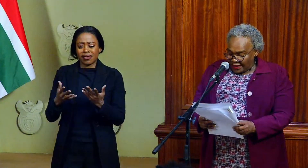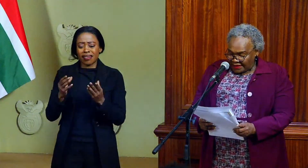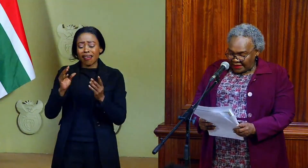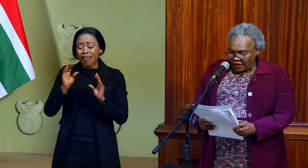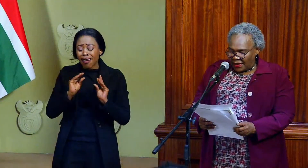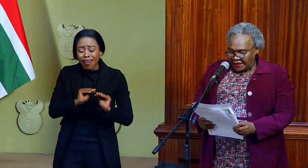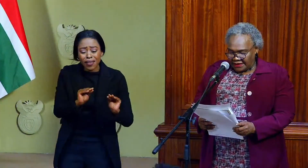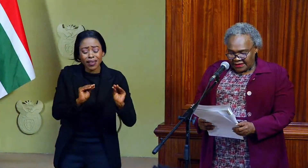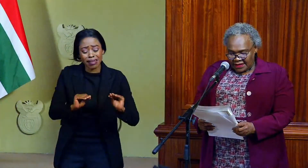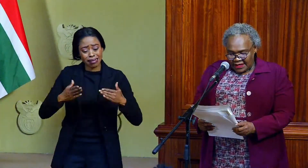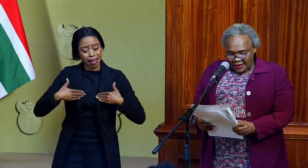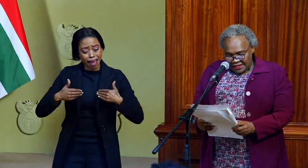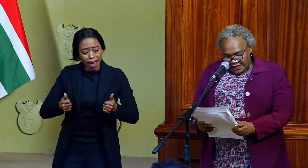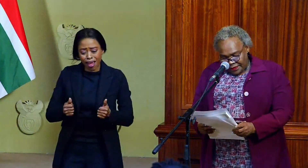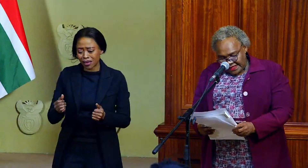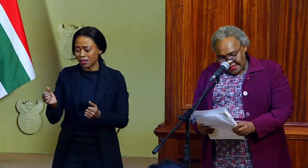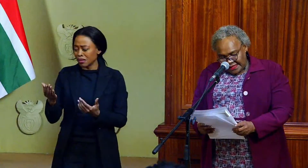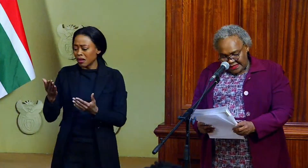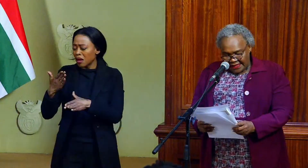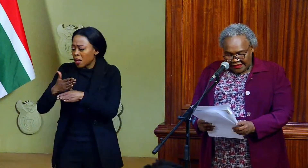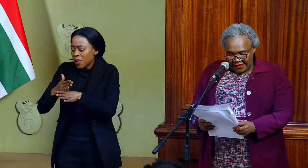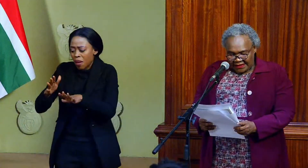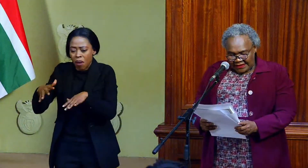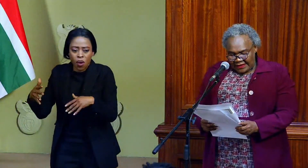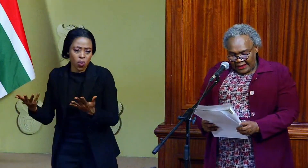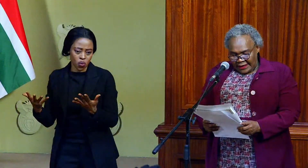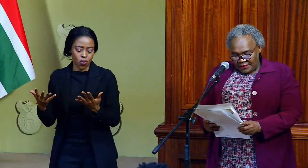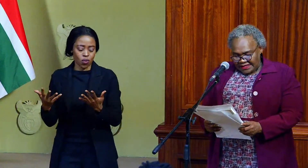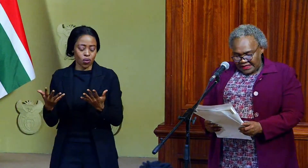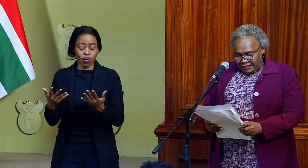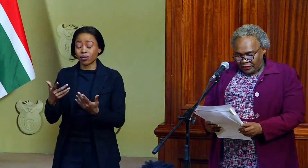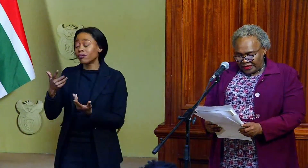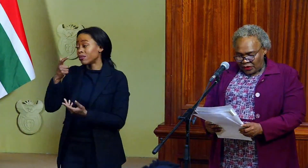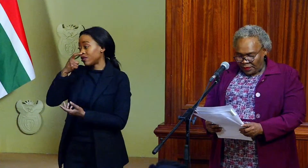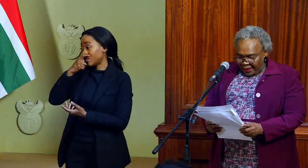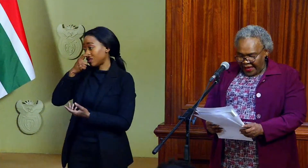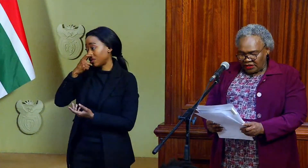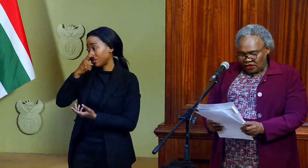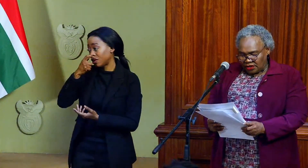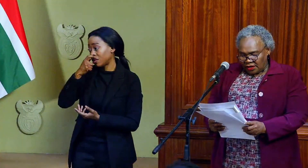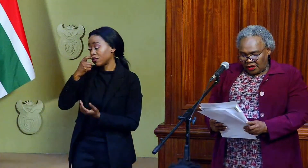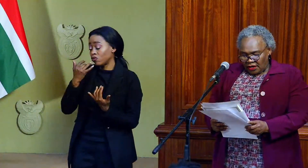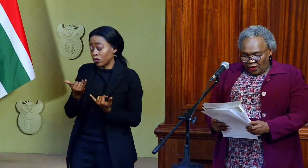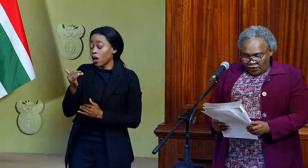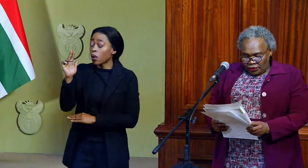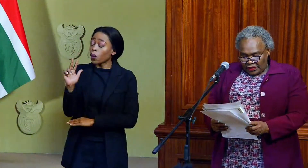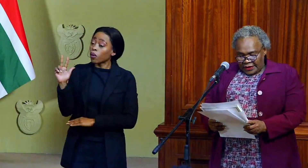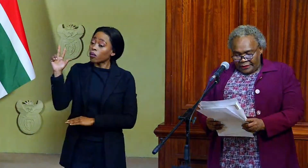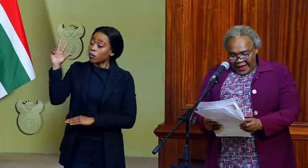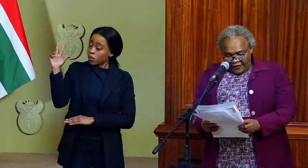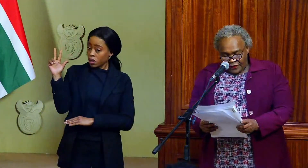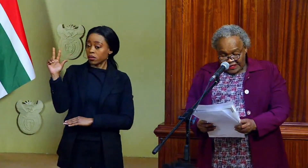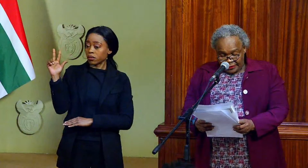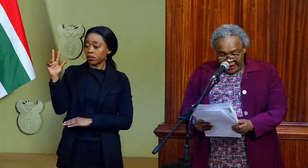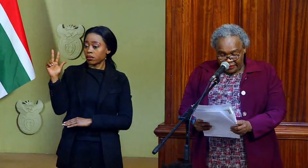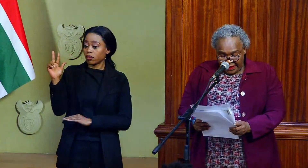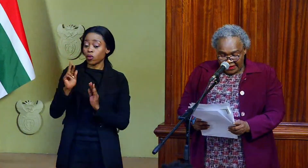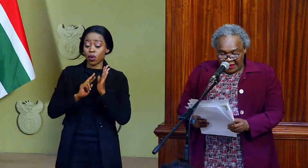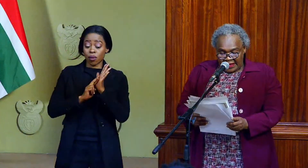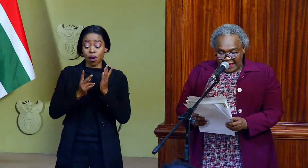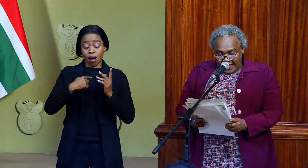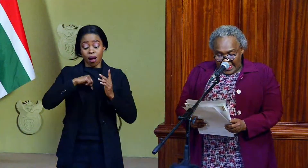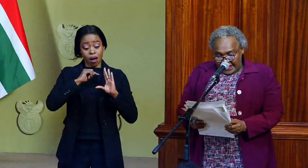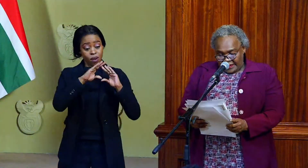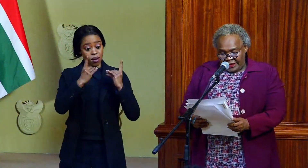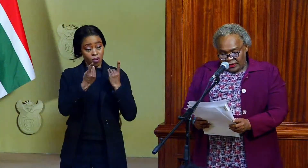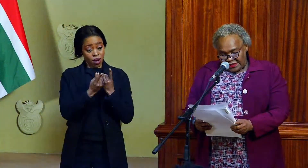employment inequalities. Mr. President, His Excellency, Mr. Ramaphosa, we pledge on behalf of the